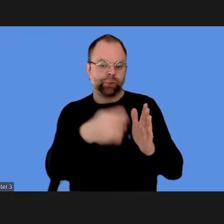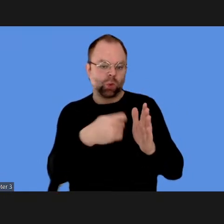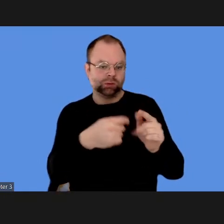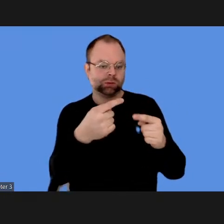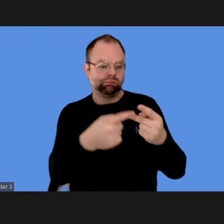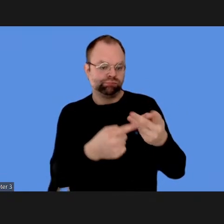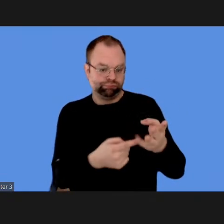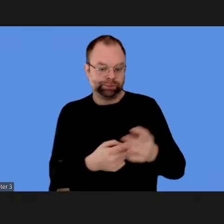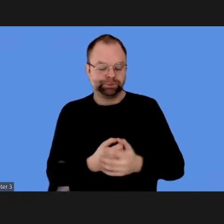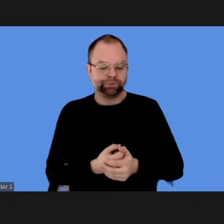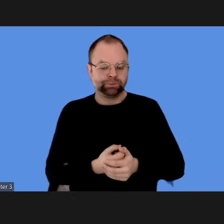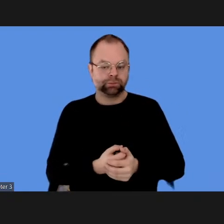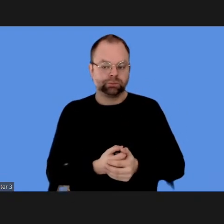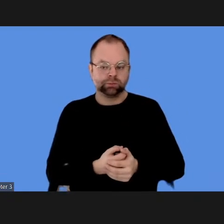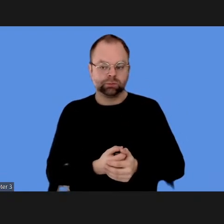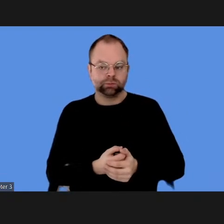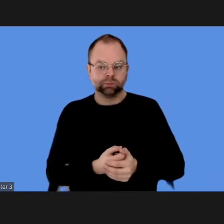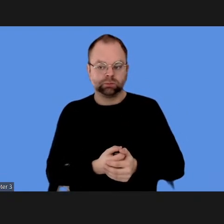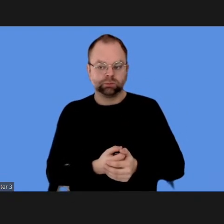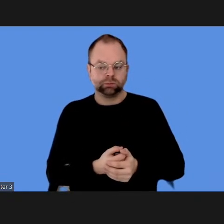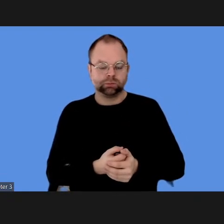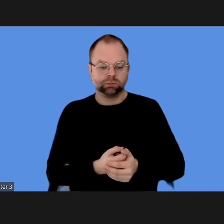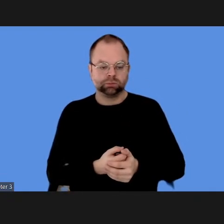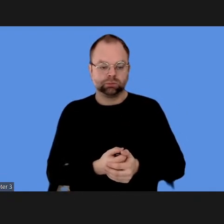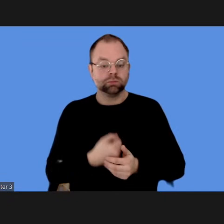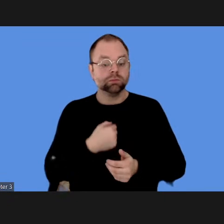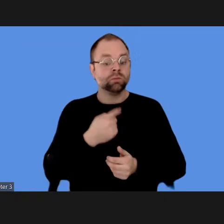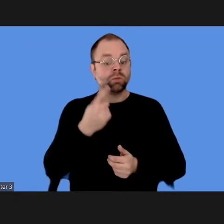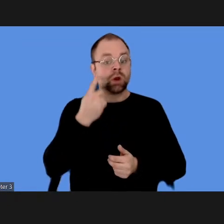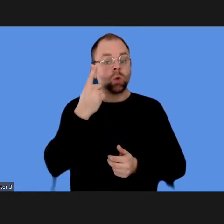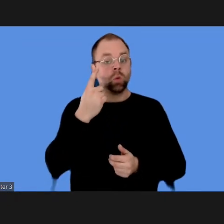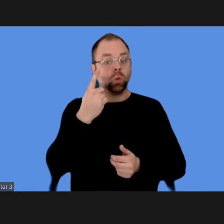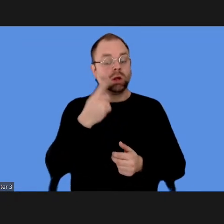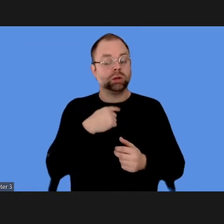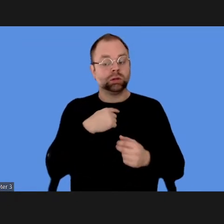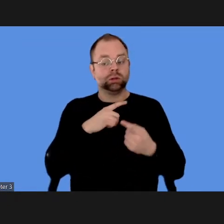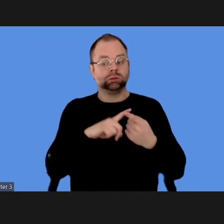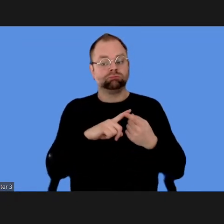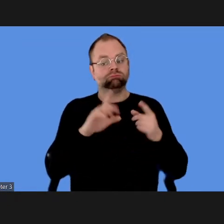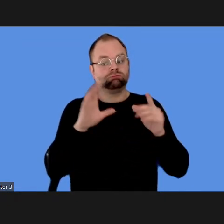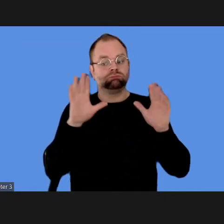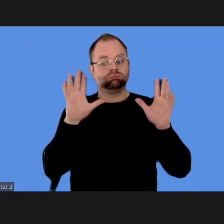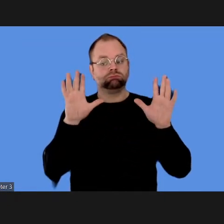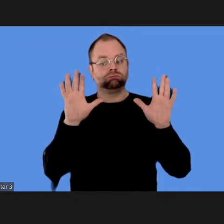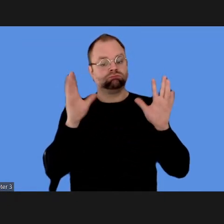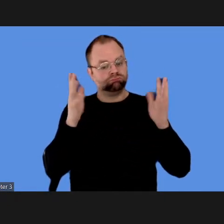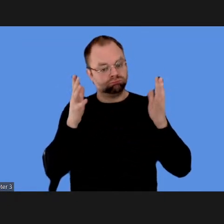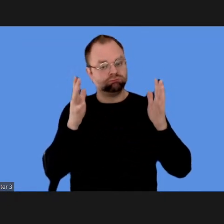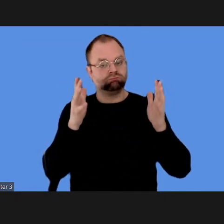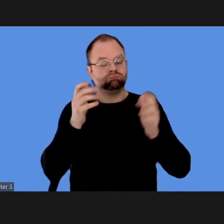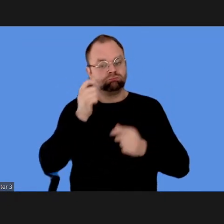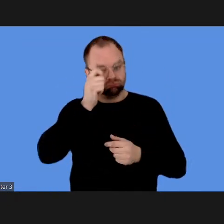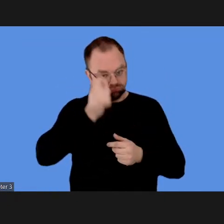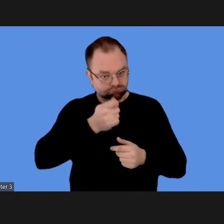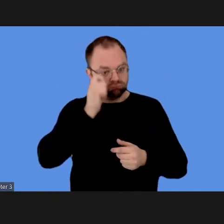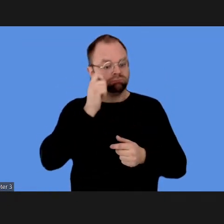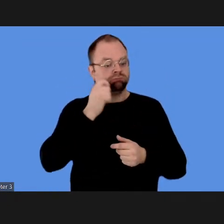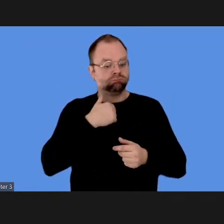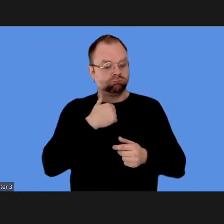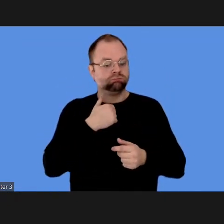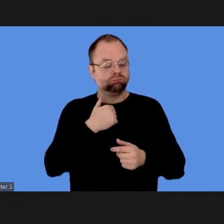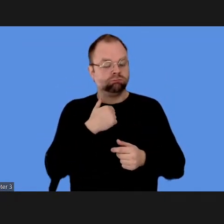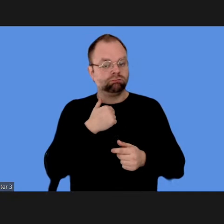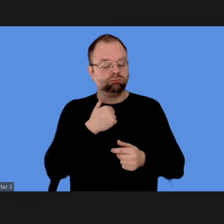seen as an agenda for us to be able to collectively discuss and have a collective voice is one